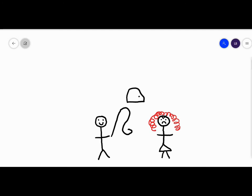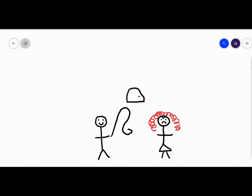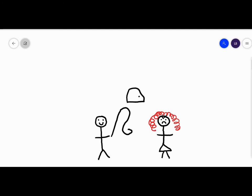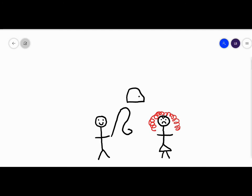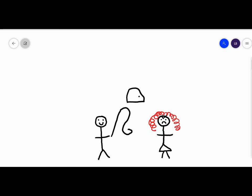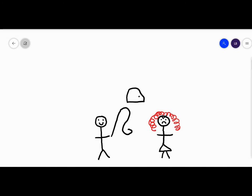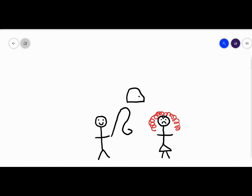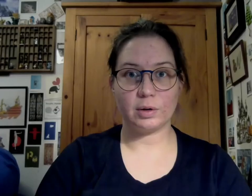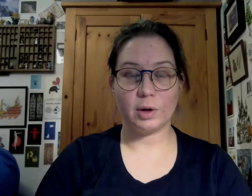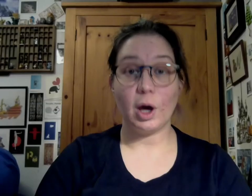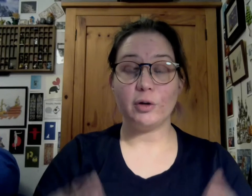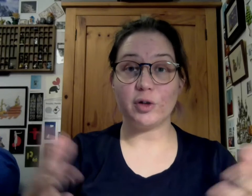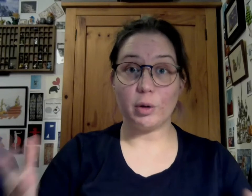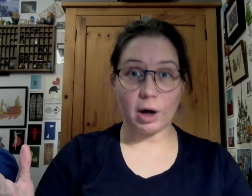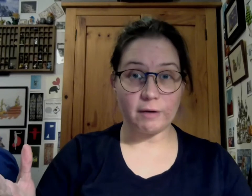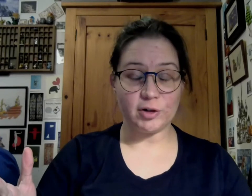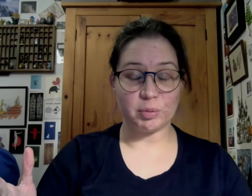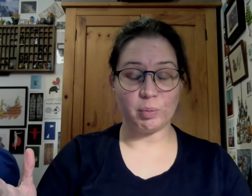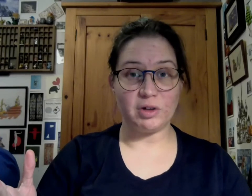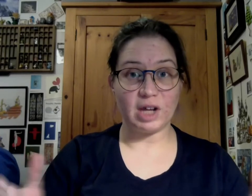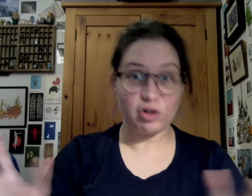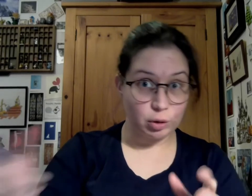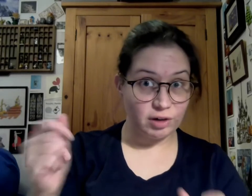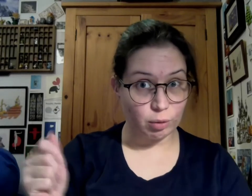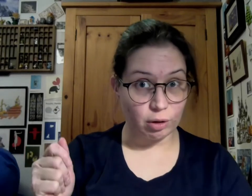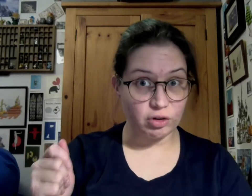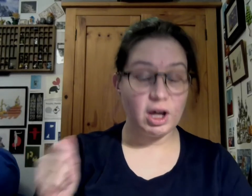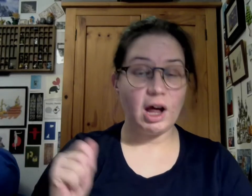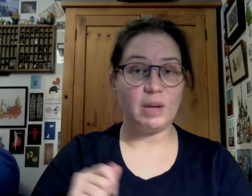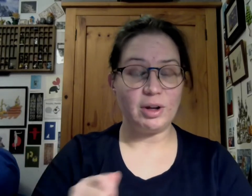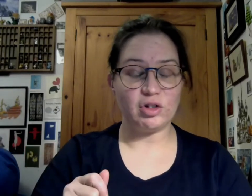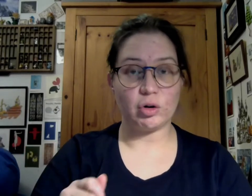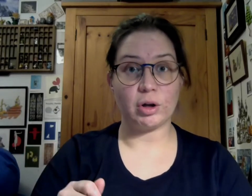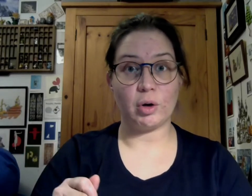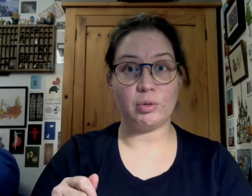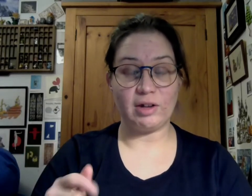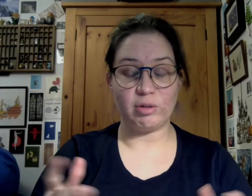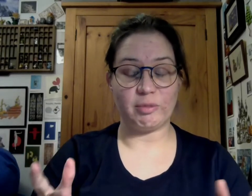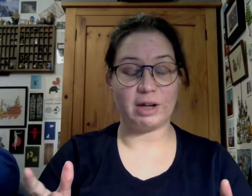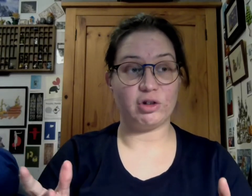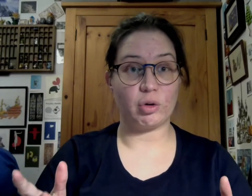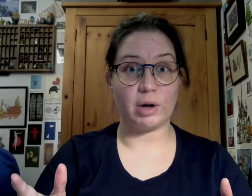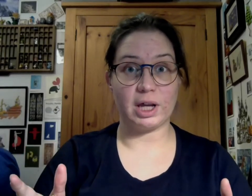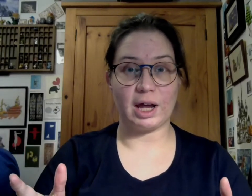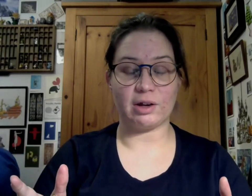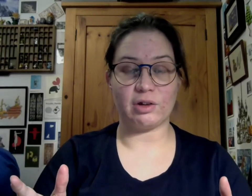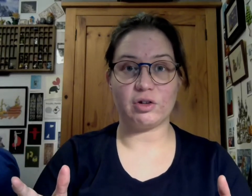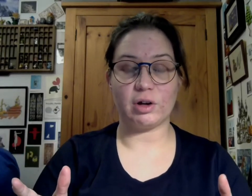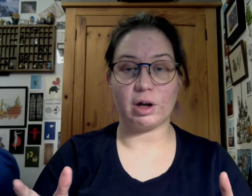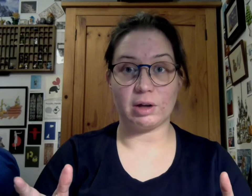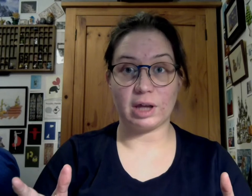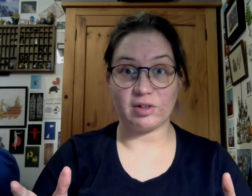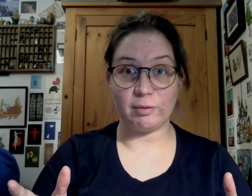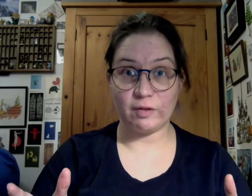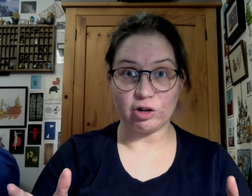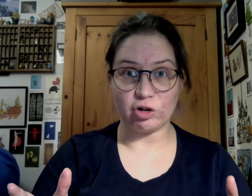mind. So our fisherman one day took his rod, and he went to go down to the Rathank to try and catch some fish.